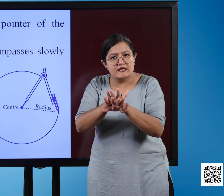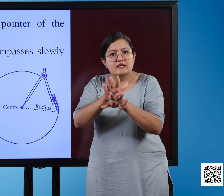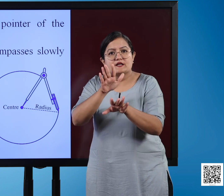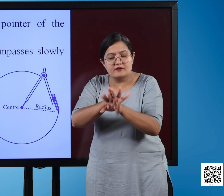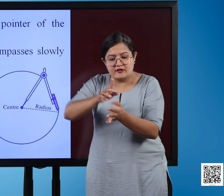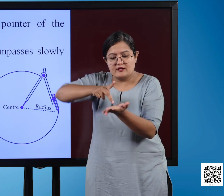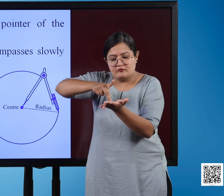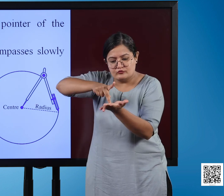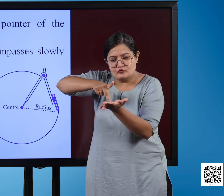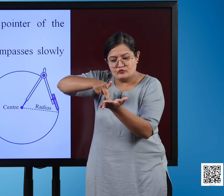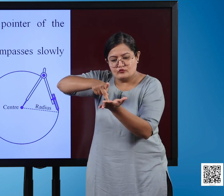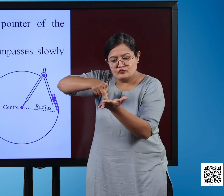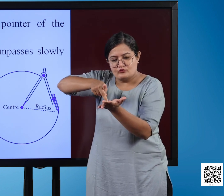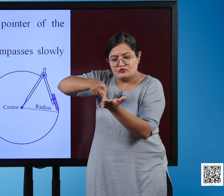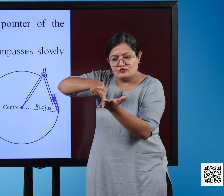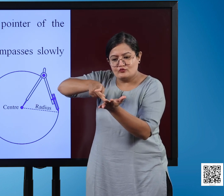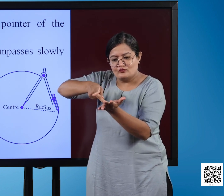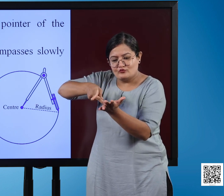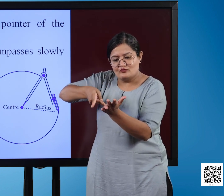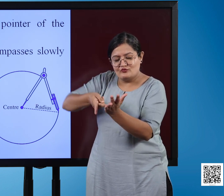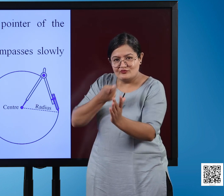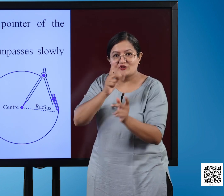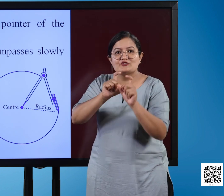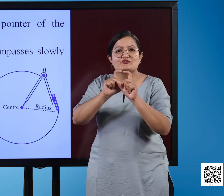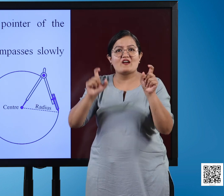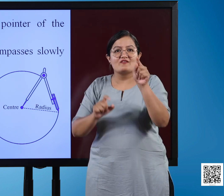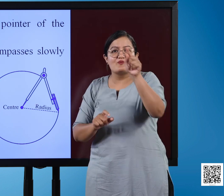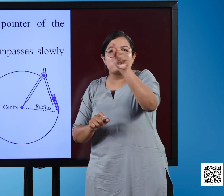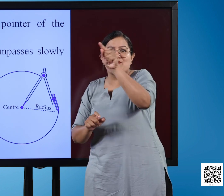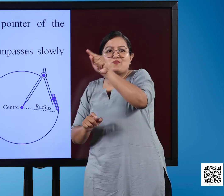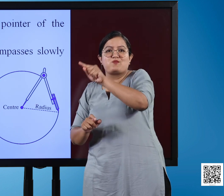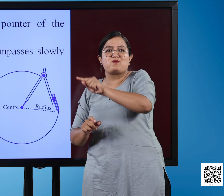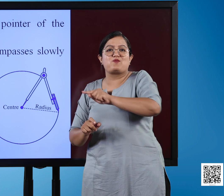Be careful to complete the movement around in one instant.